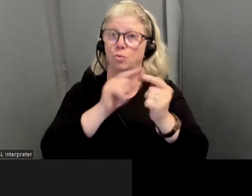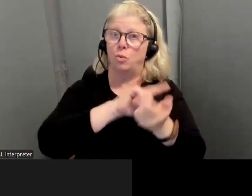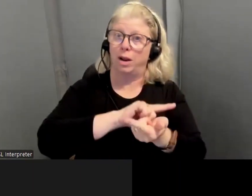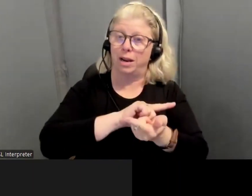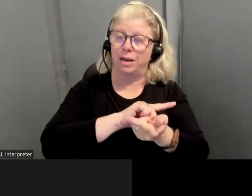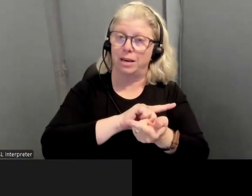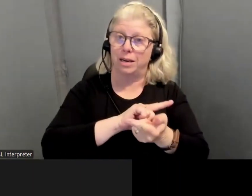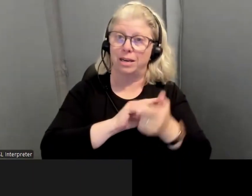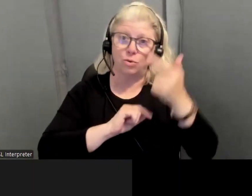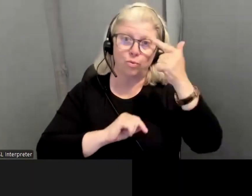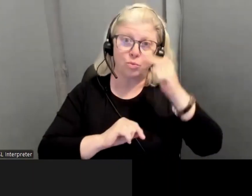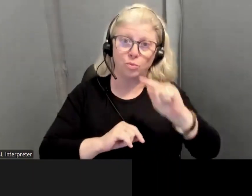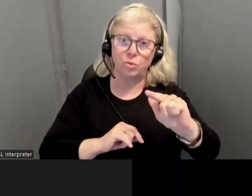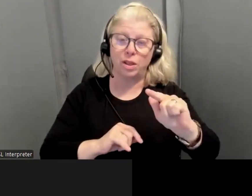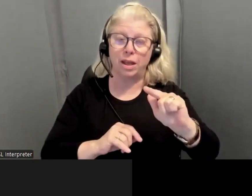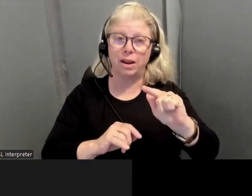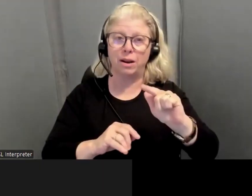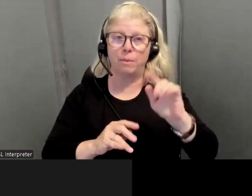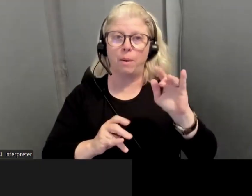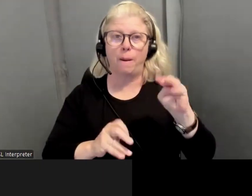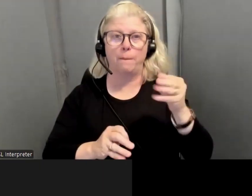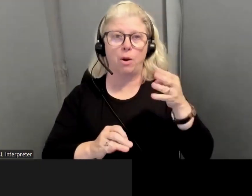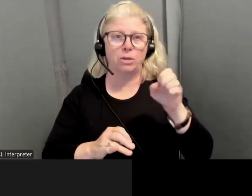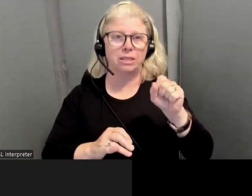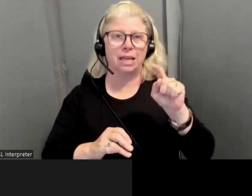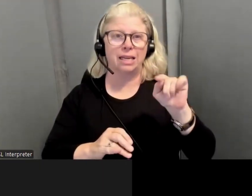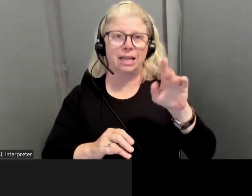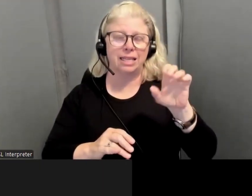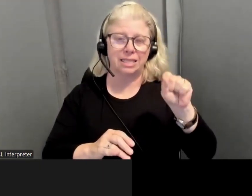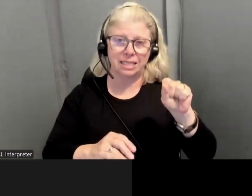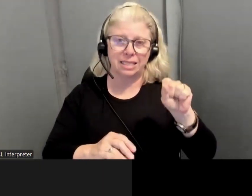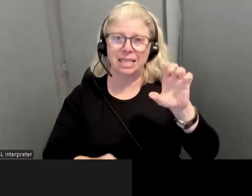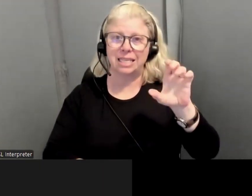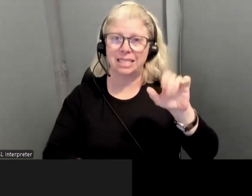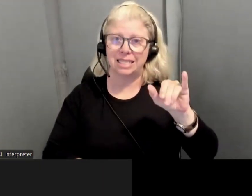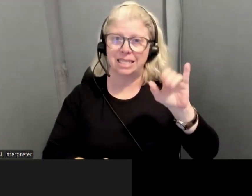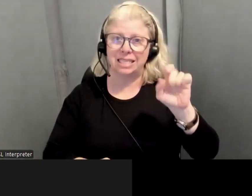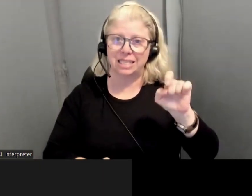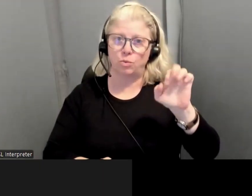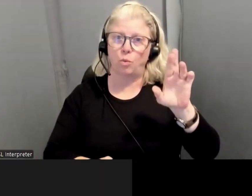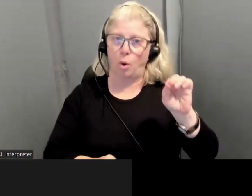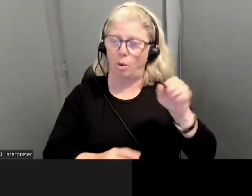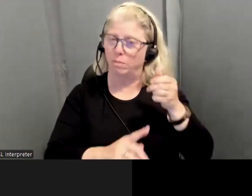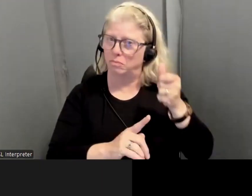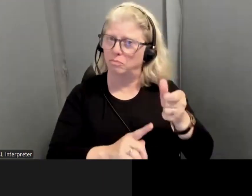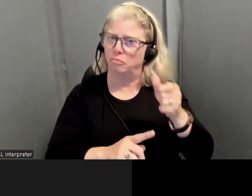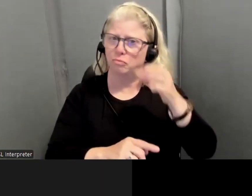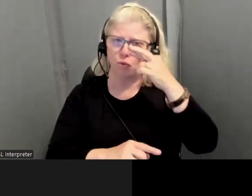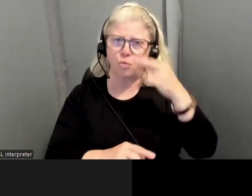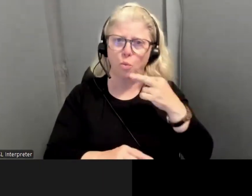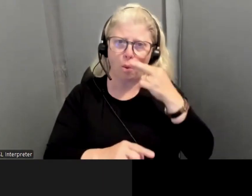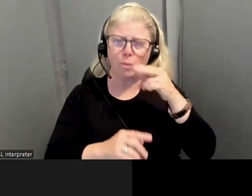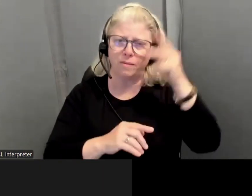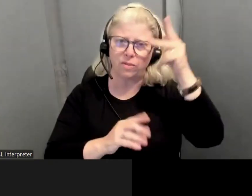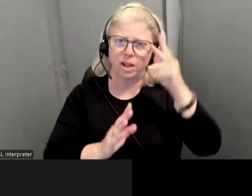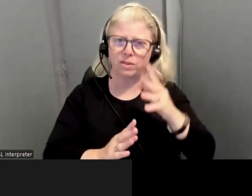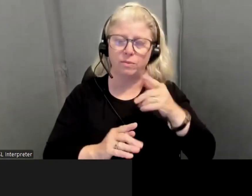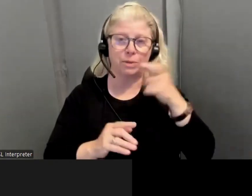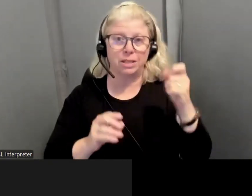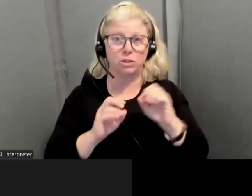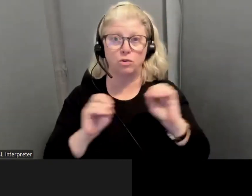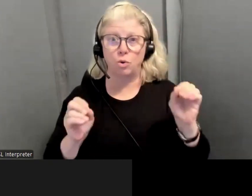into Latin by Marcus Tullius Cicero, who was one of the major Roman philosophers. And since there was